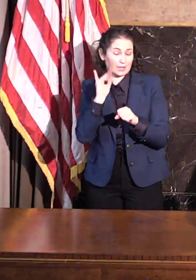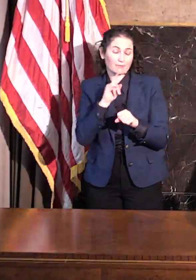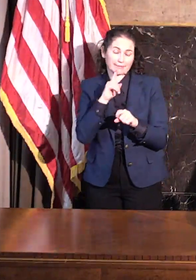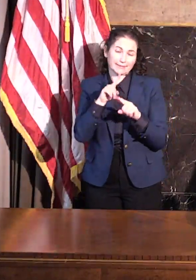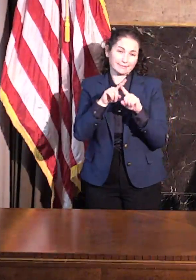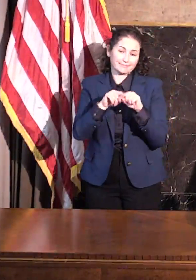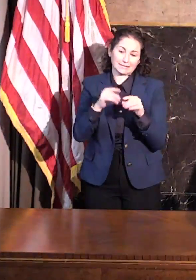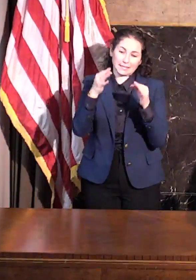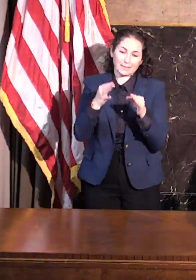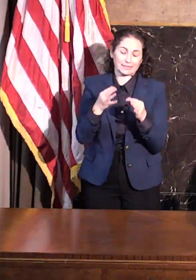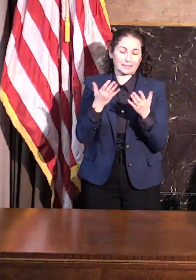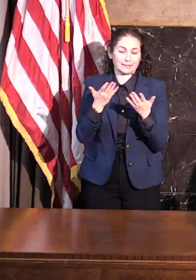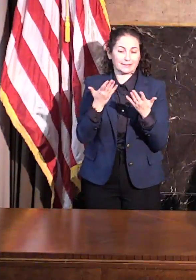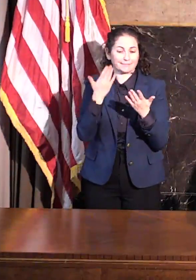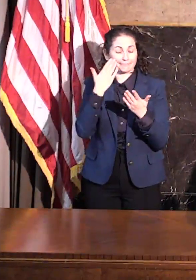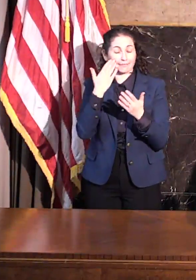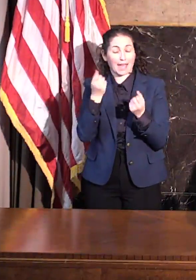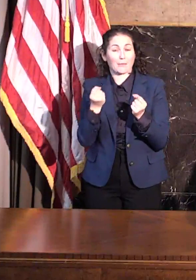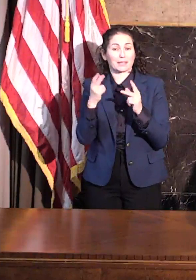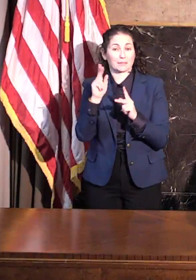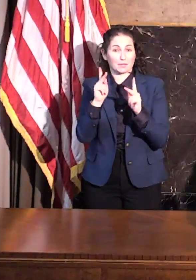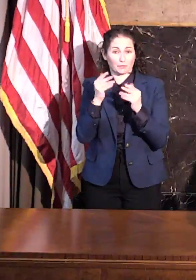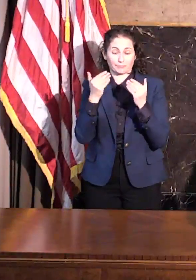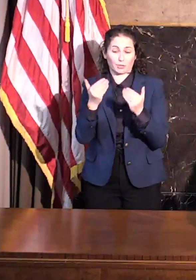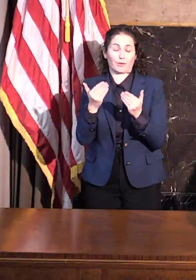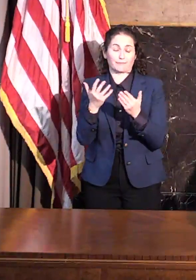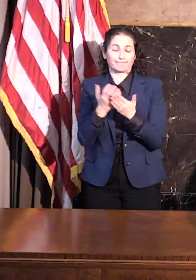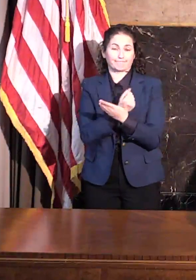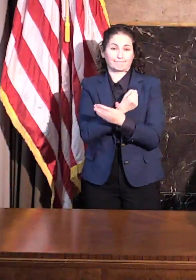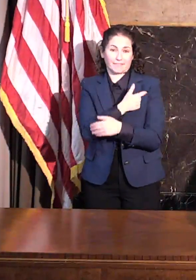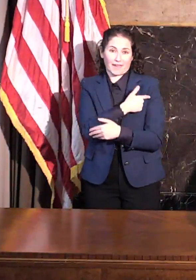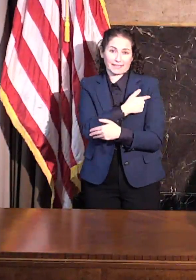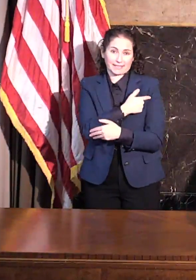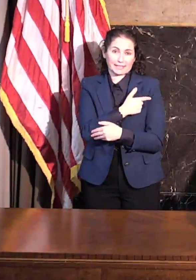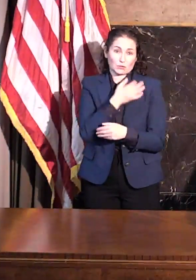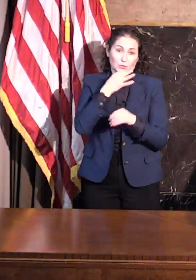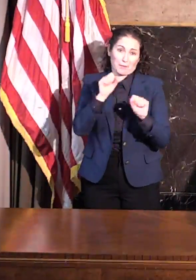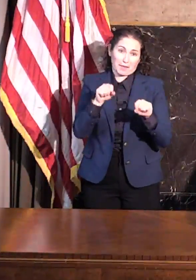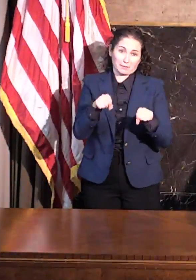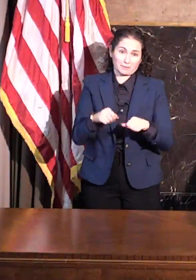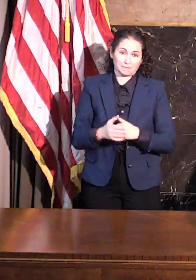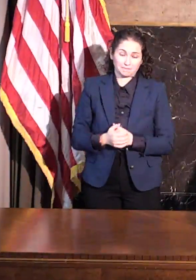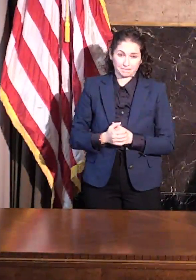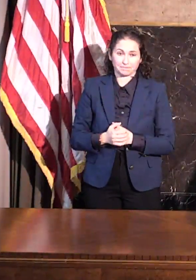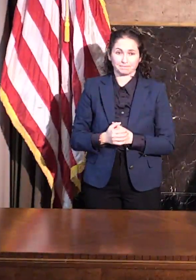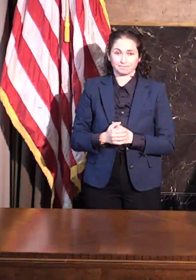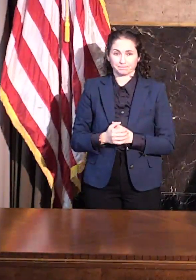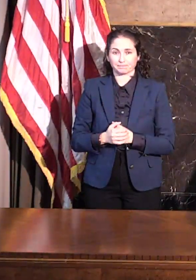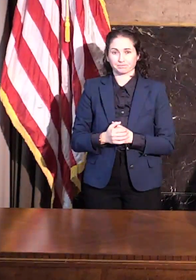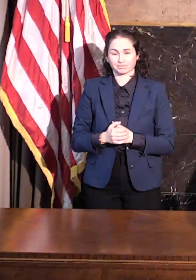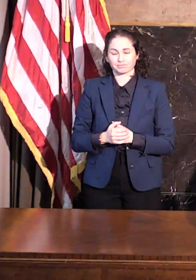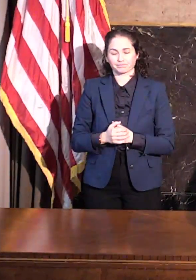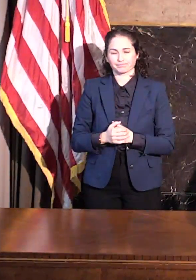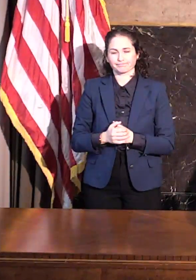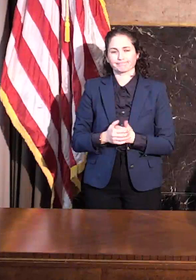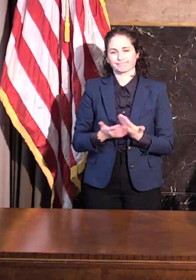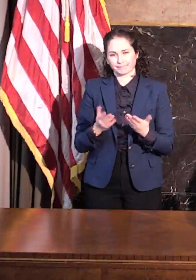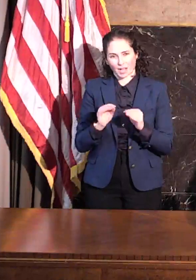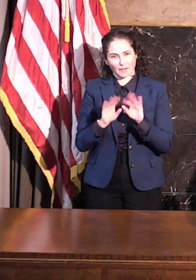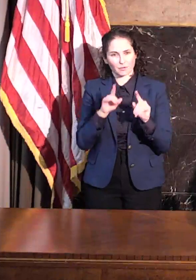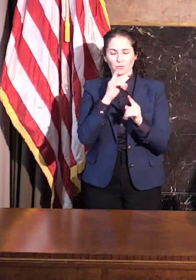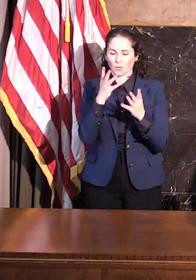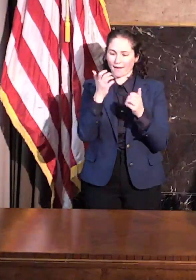up to the people of Louisiana, it's up to the people of the United States of America as to how much normalcy we get to experience and